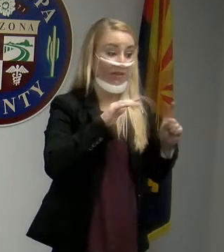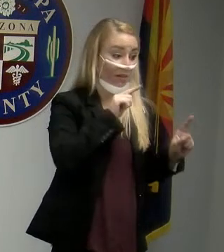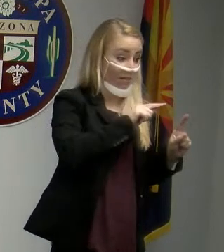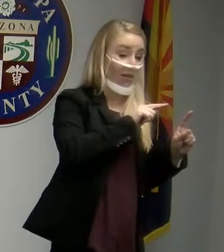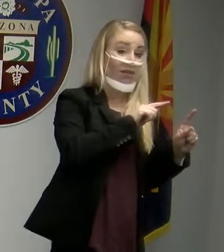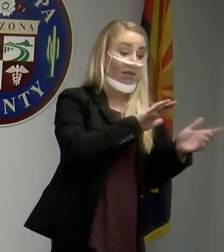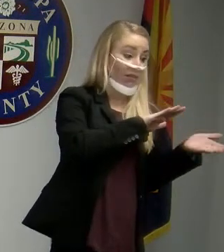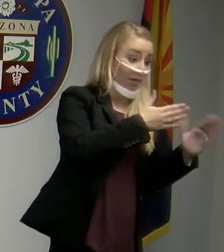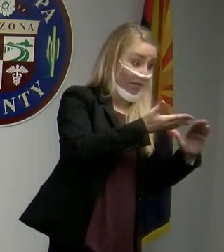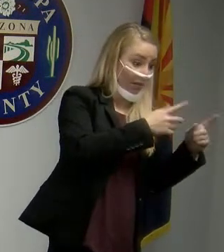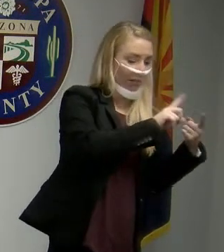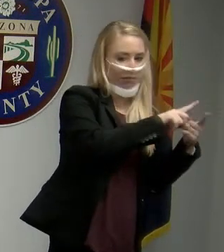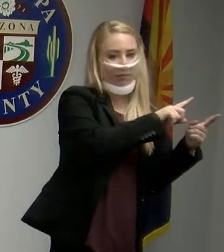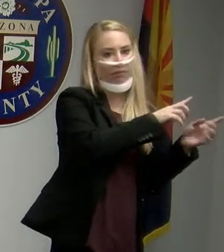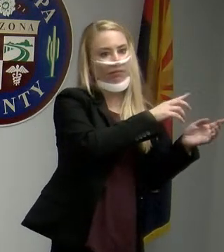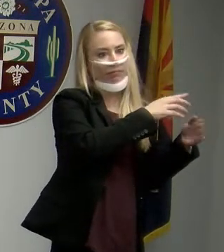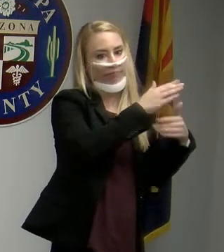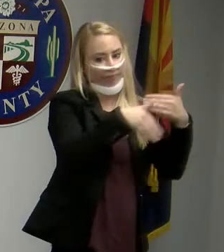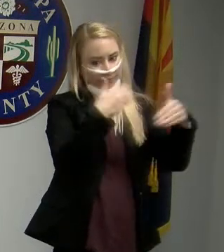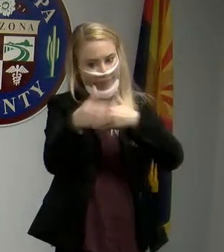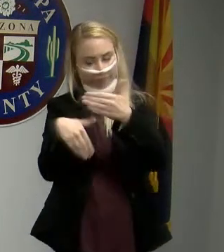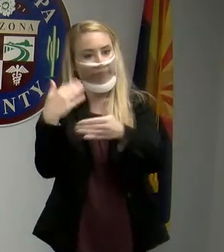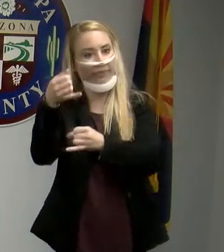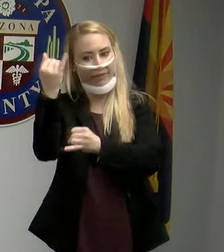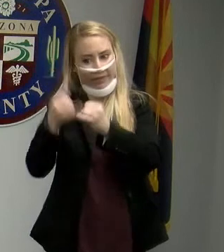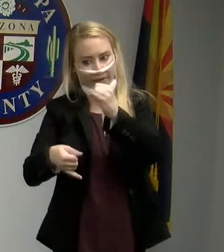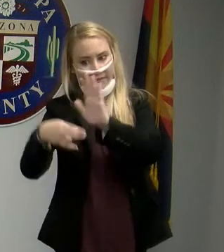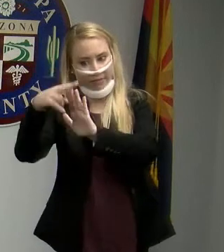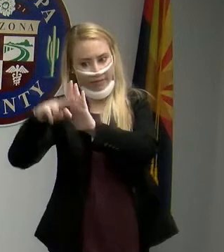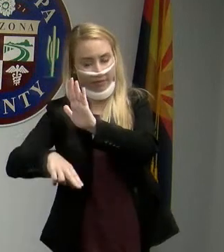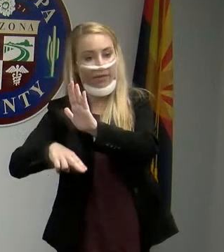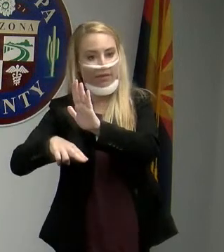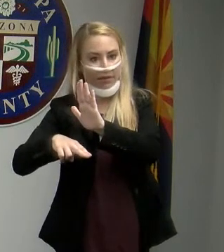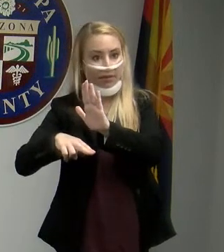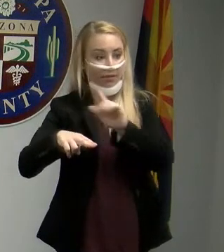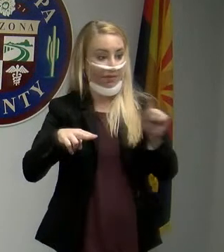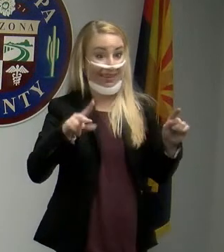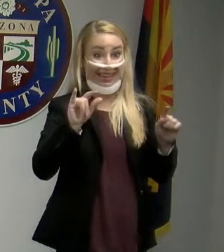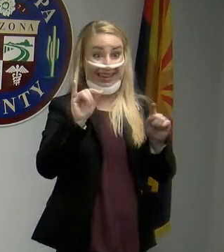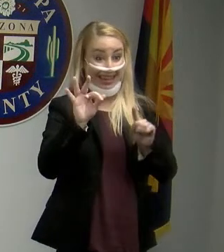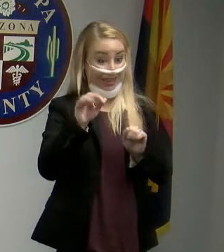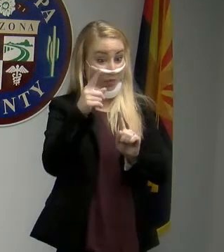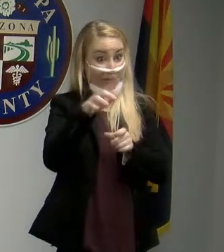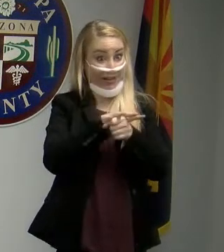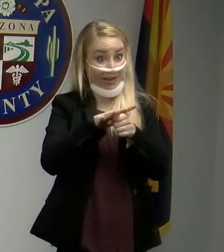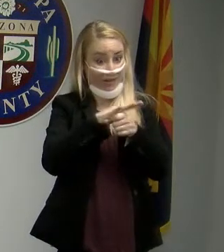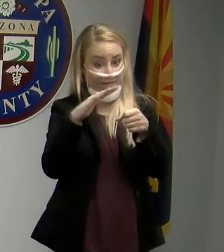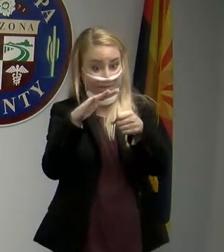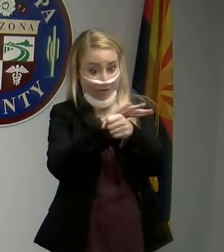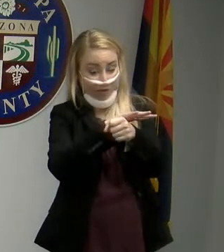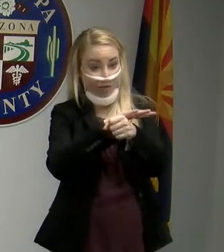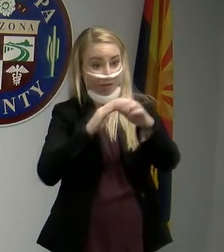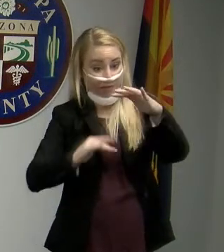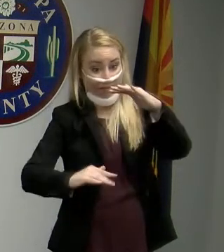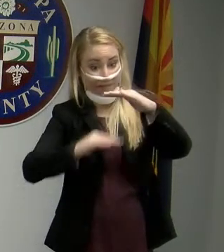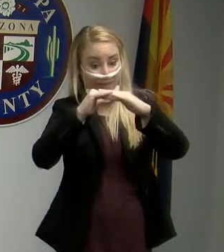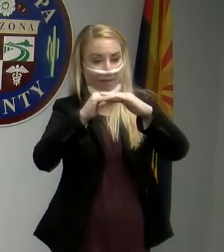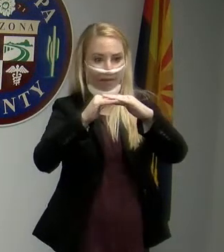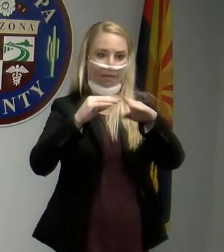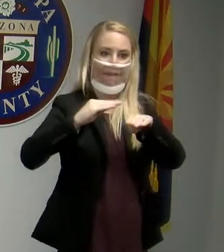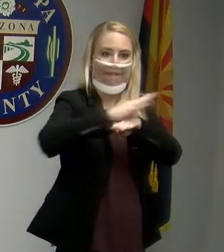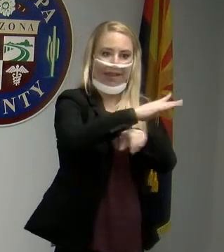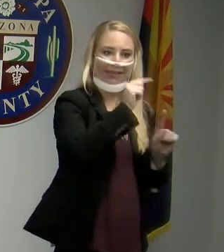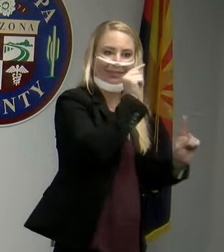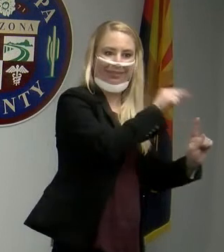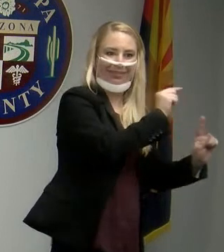their final disposition, and if there's anywhere in that process that there is pressure and it's being held up, that affects all of us. So